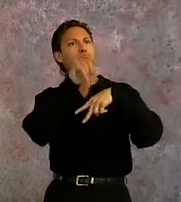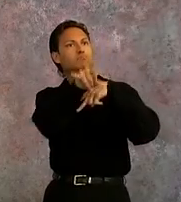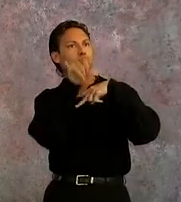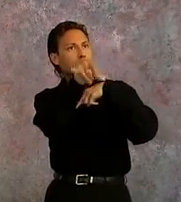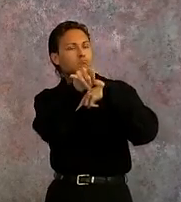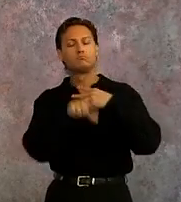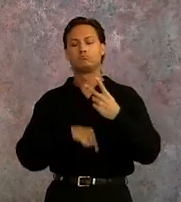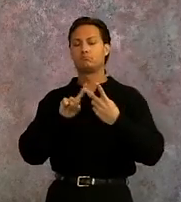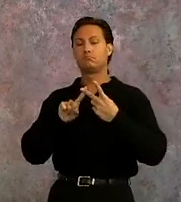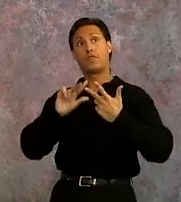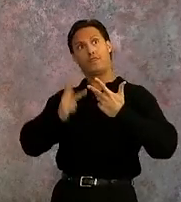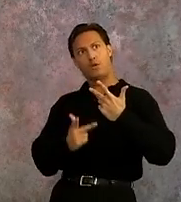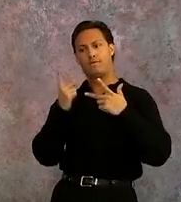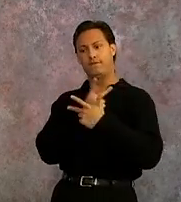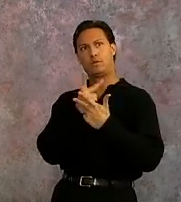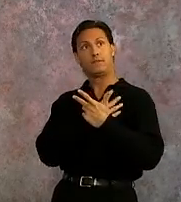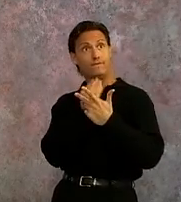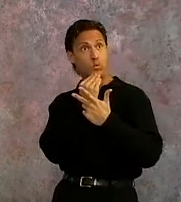you start to work on your menu, you get